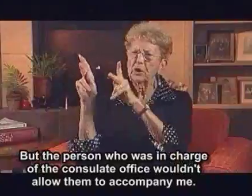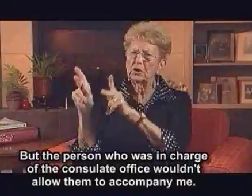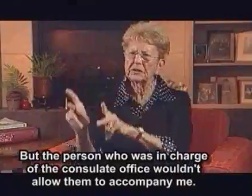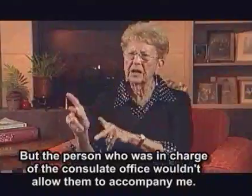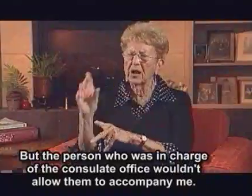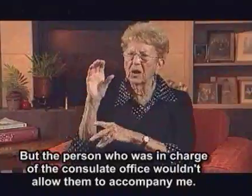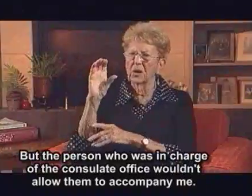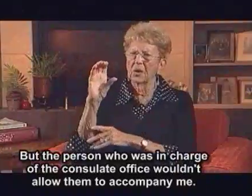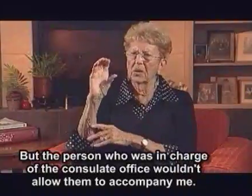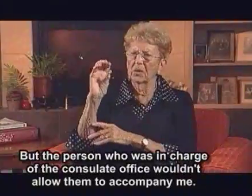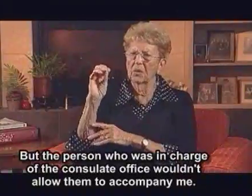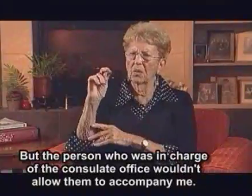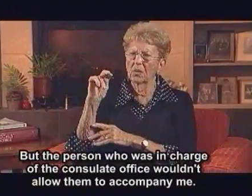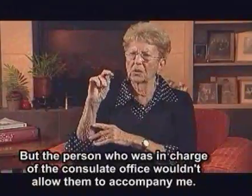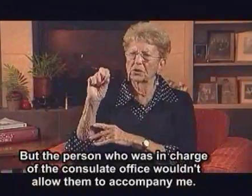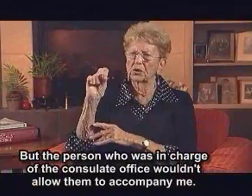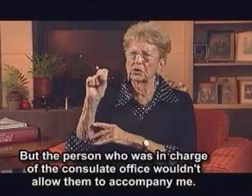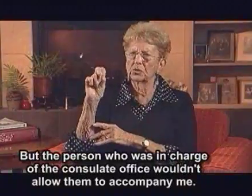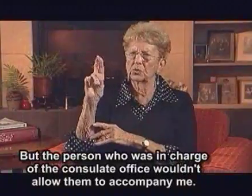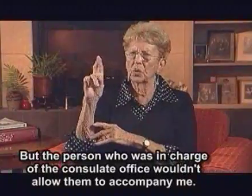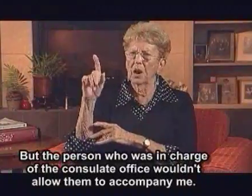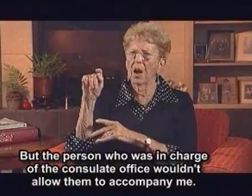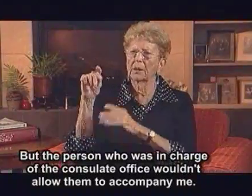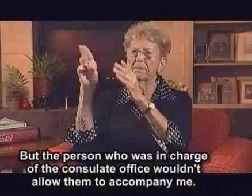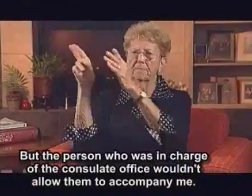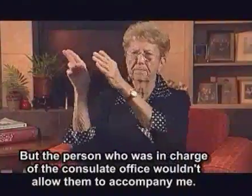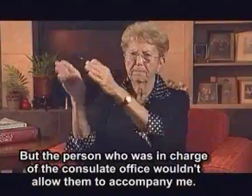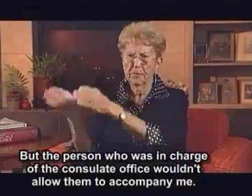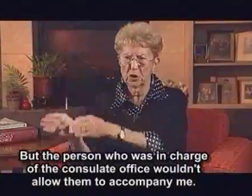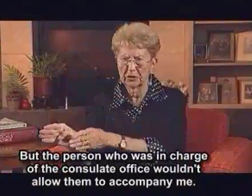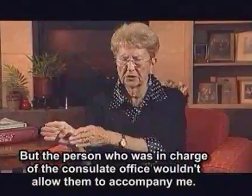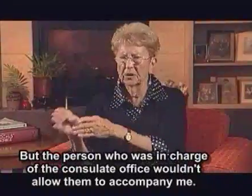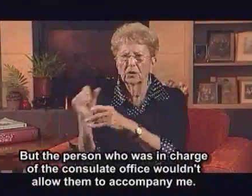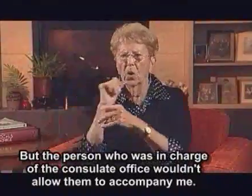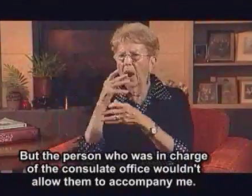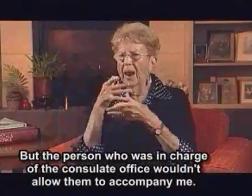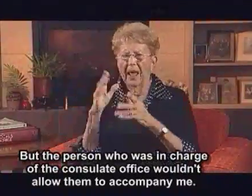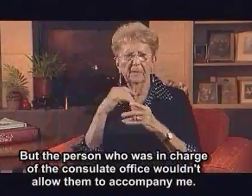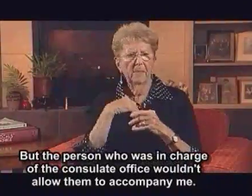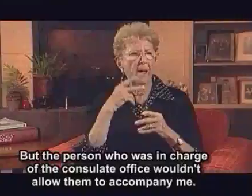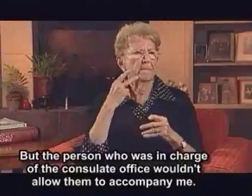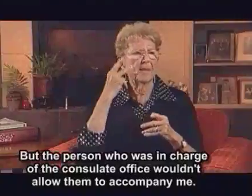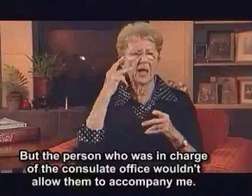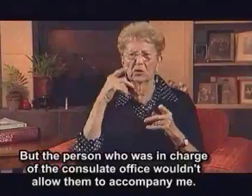But the person who was in charge of the consulate office wouldn't allow them to accompany me.